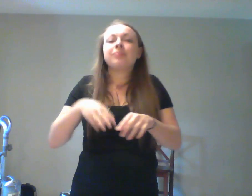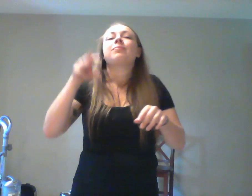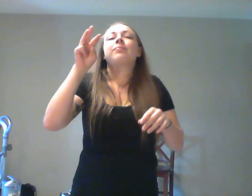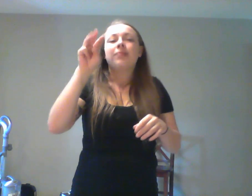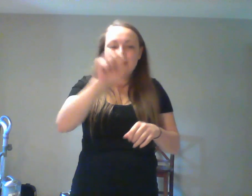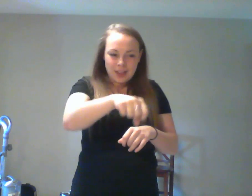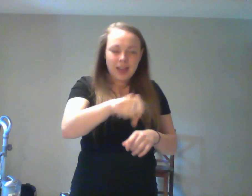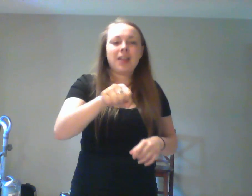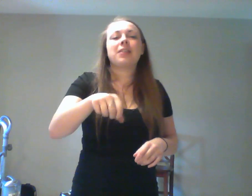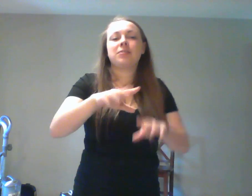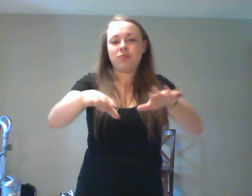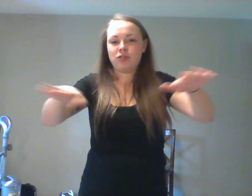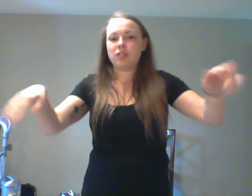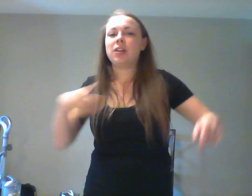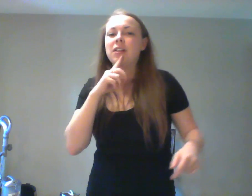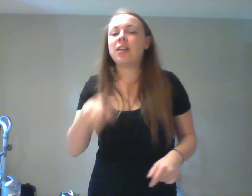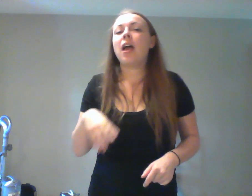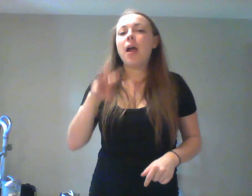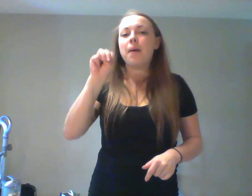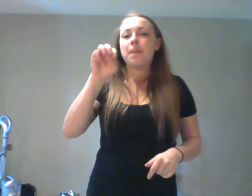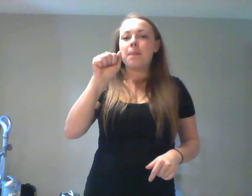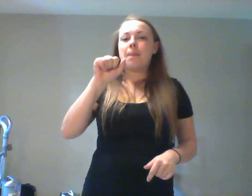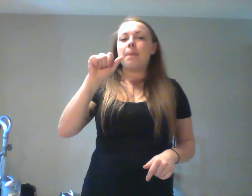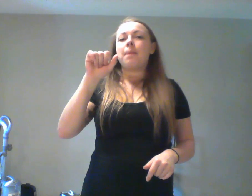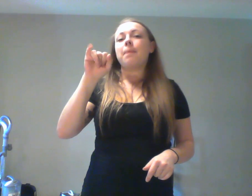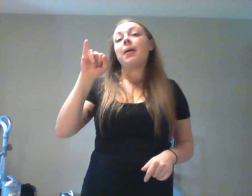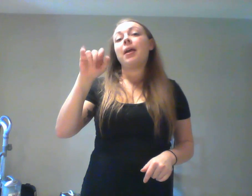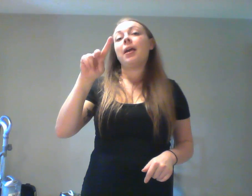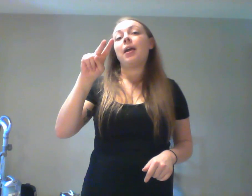of my story is. The main idea of my story.